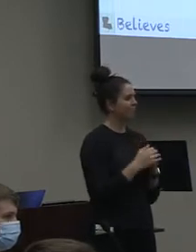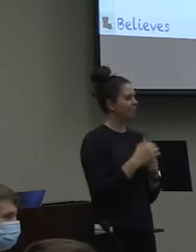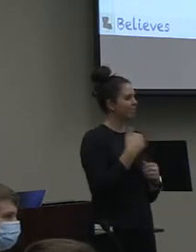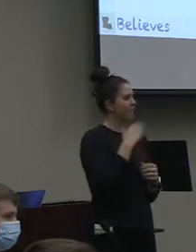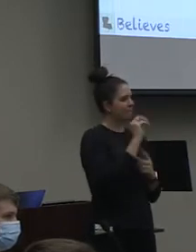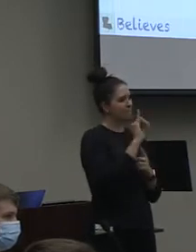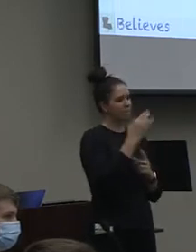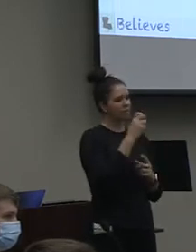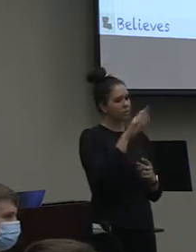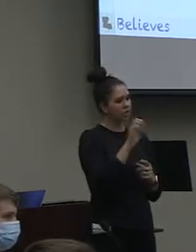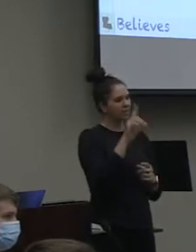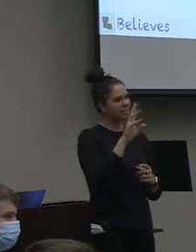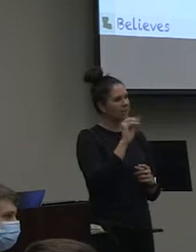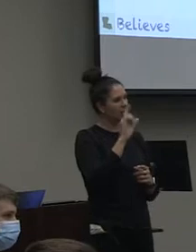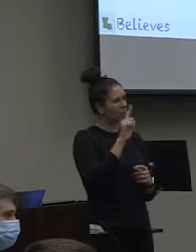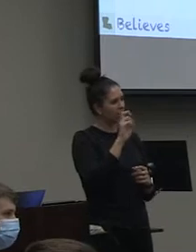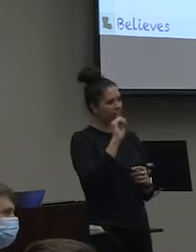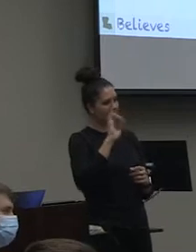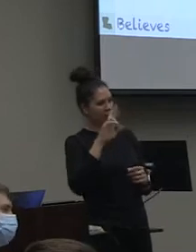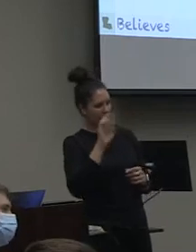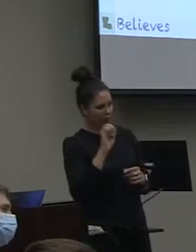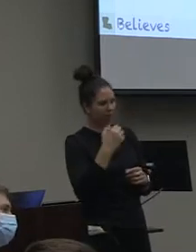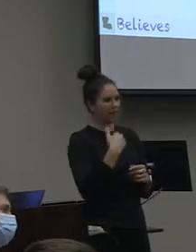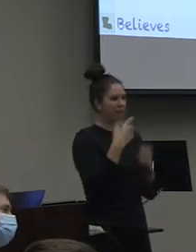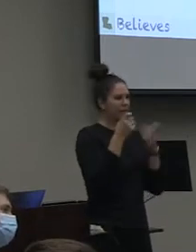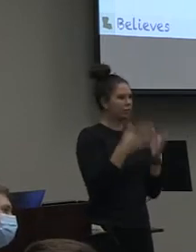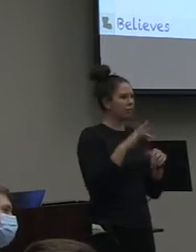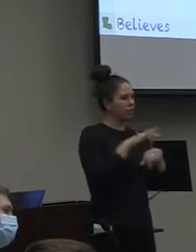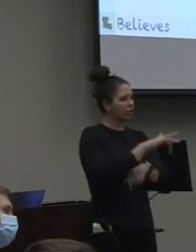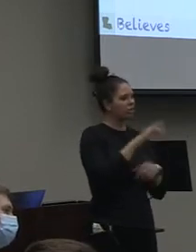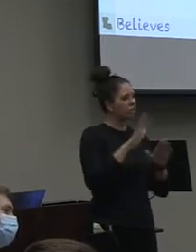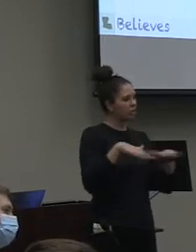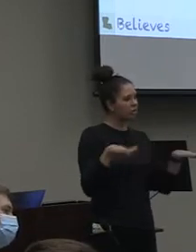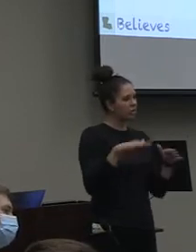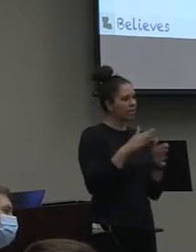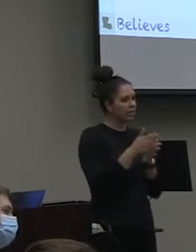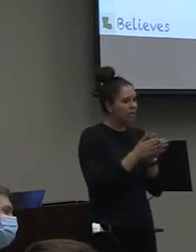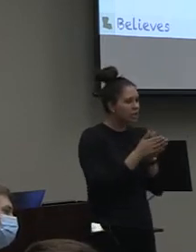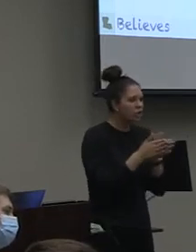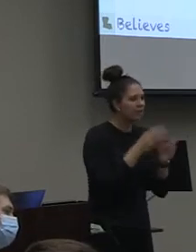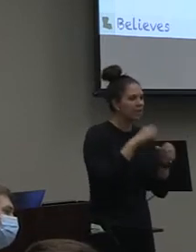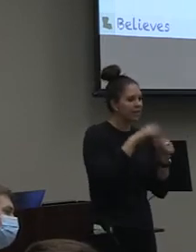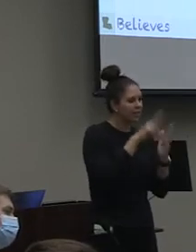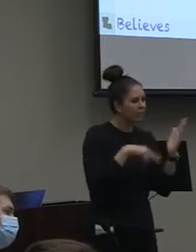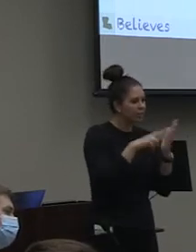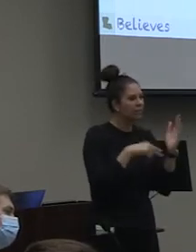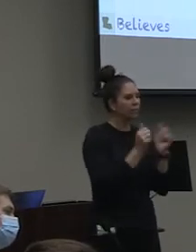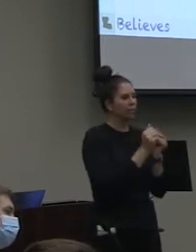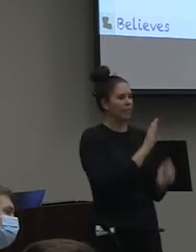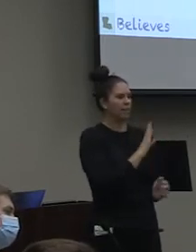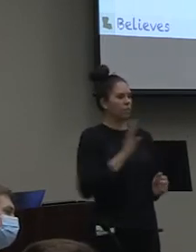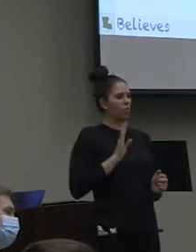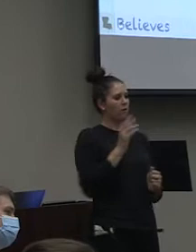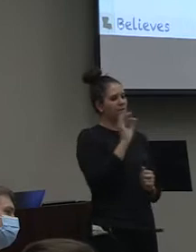I'm Michelle DeMolinier, and I am the manager of Early Childhood Initiatives and Literacy with the Board of